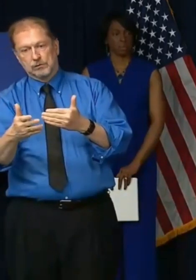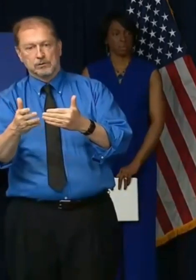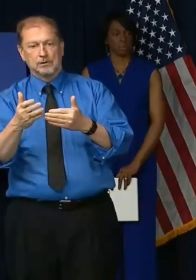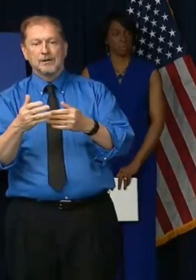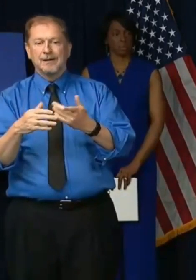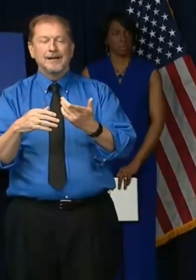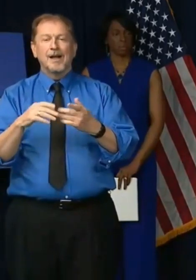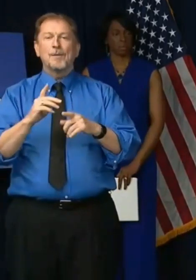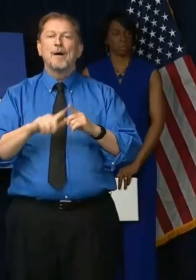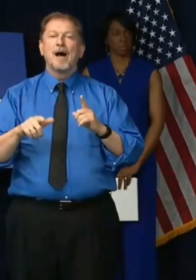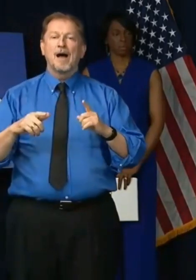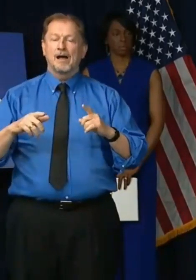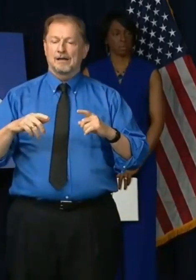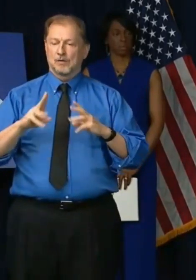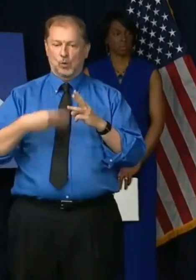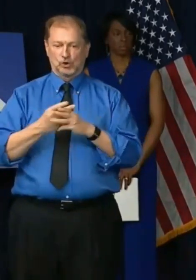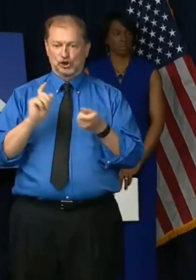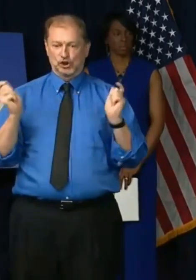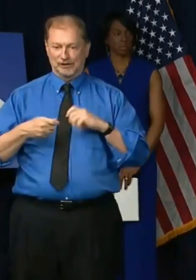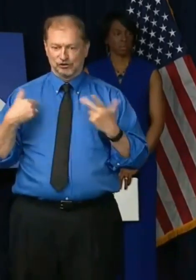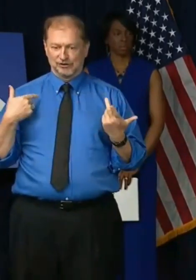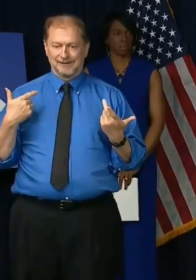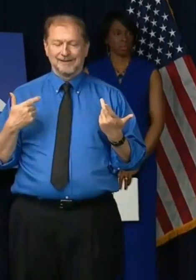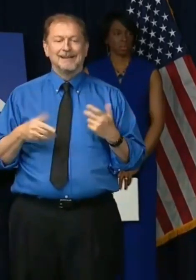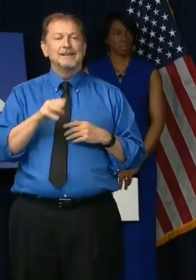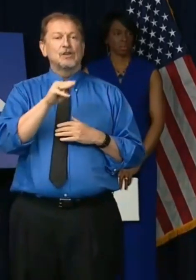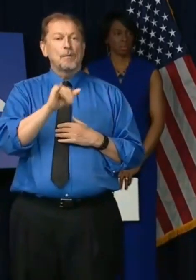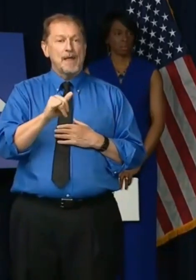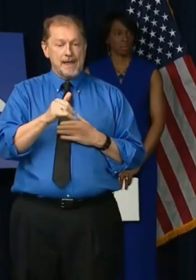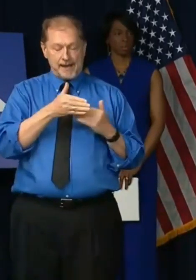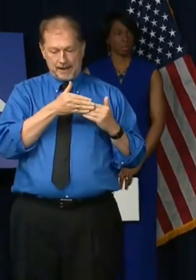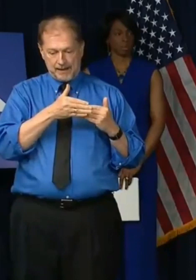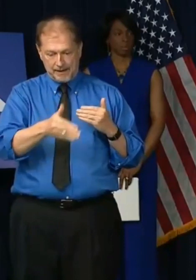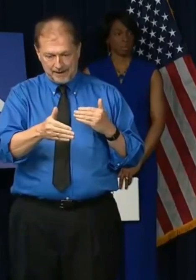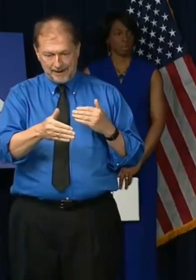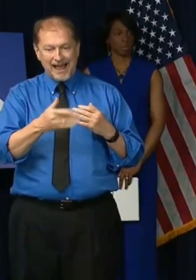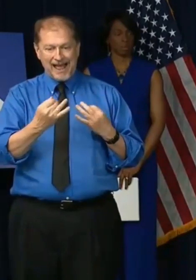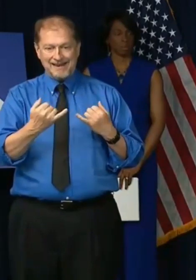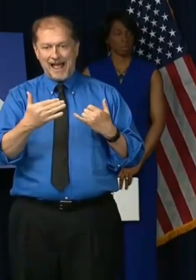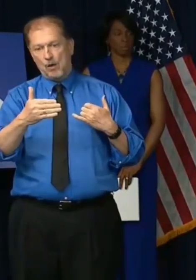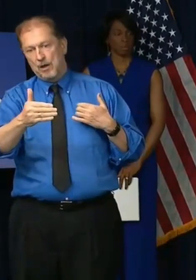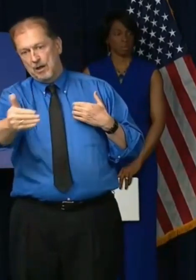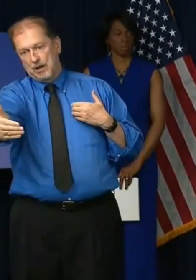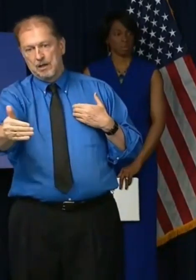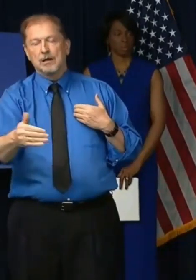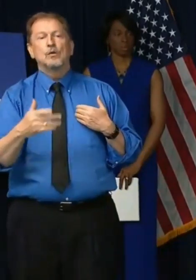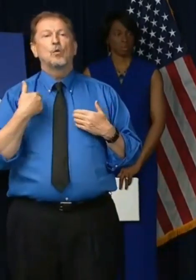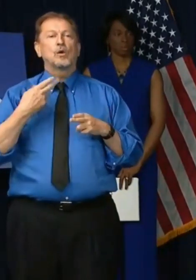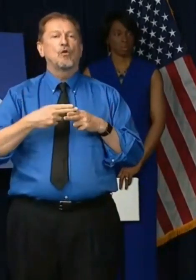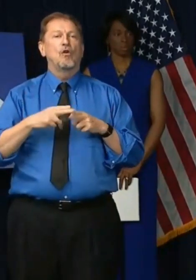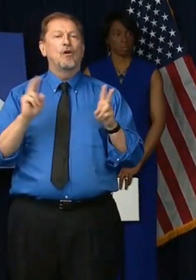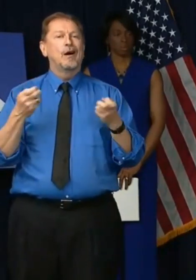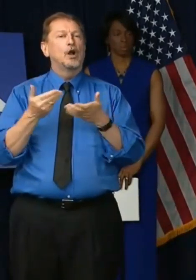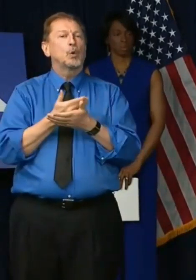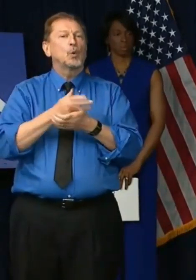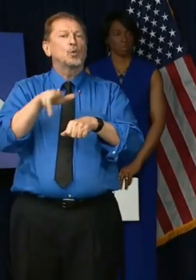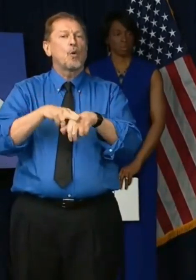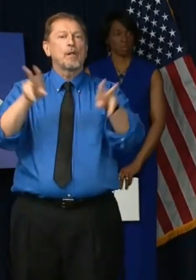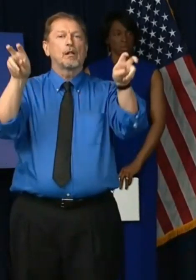normal that's going to occur at the end of May, or that is occurring even now, but we're evolving into new